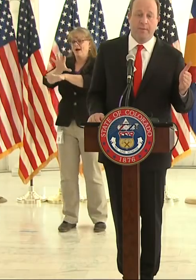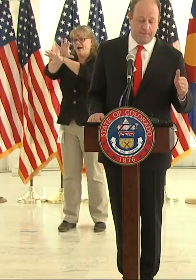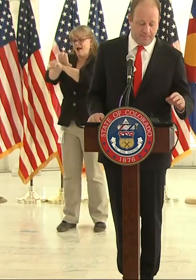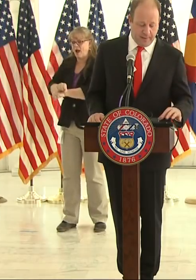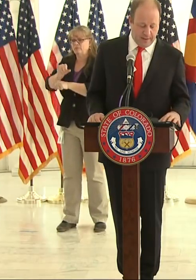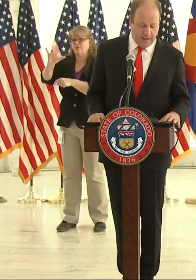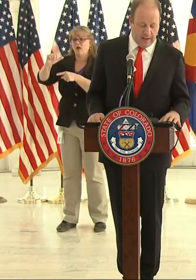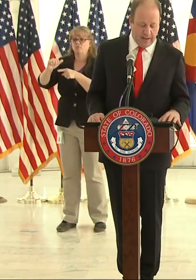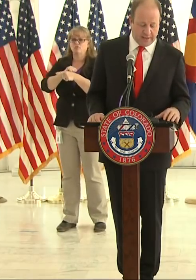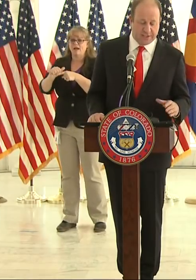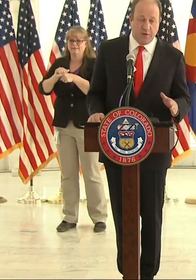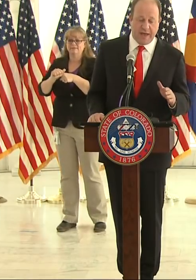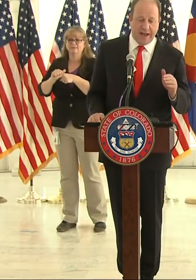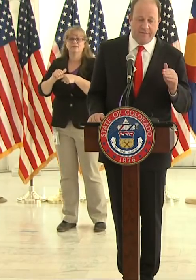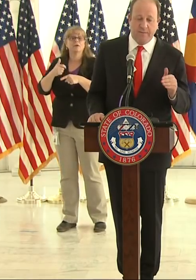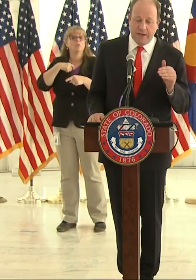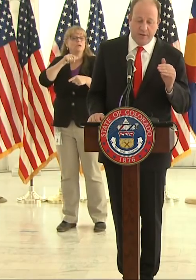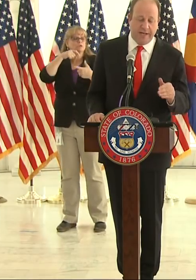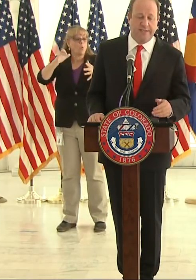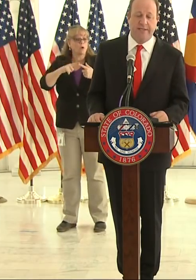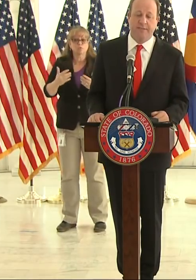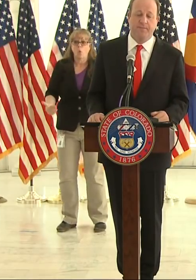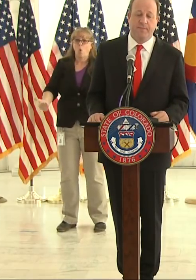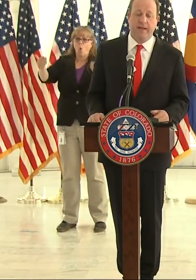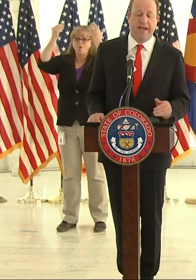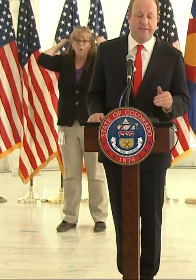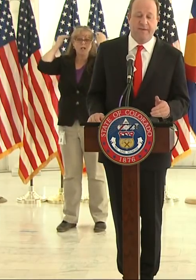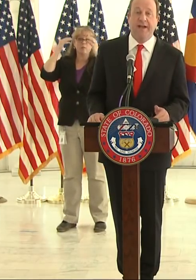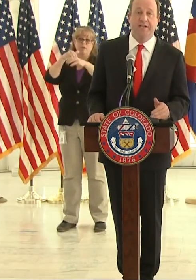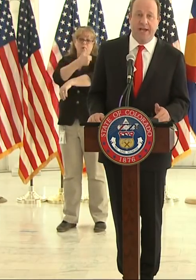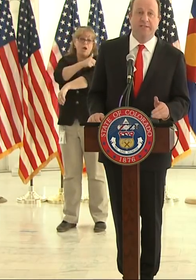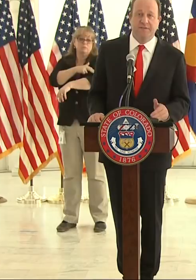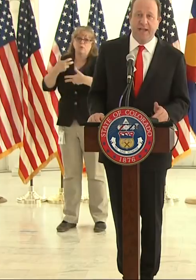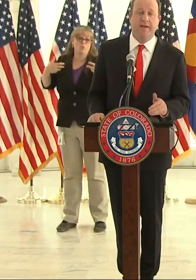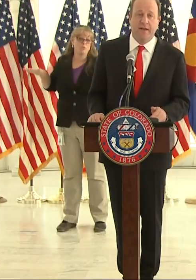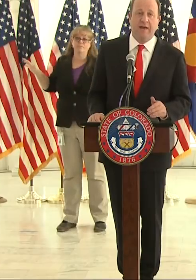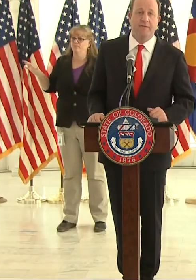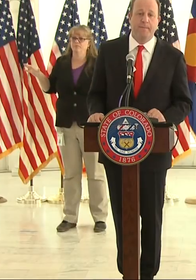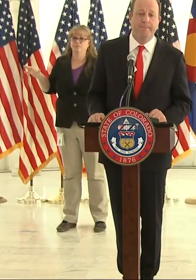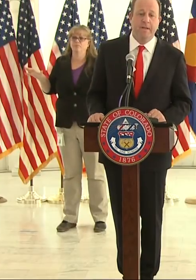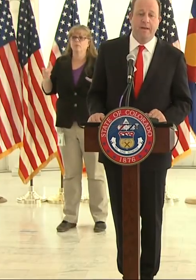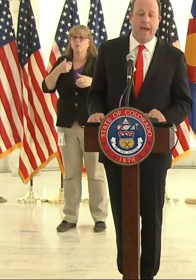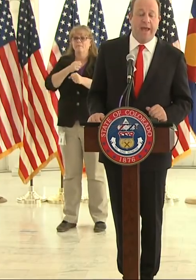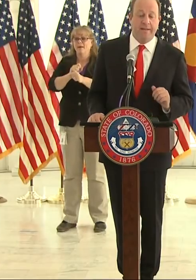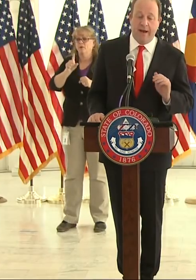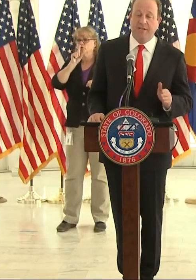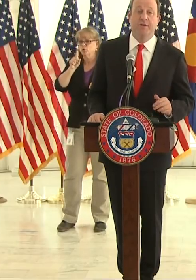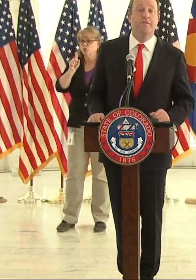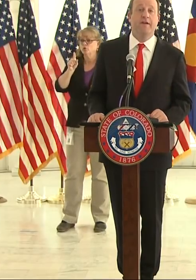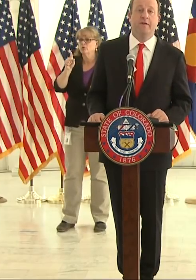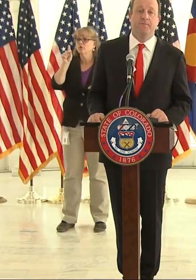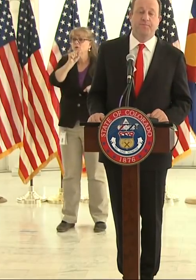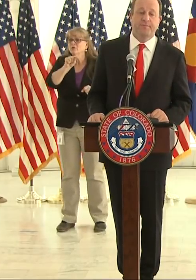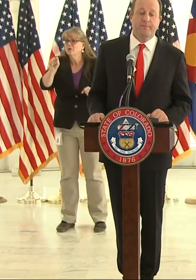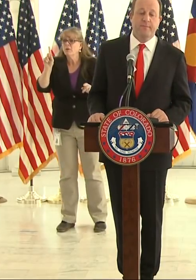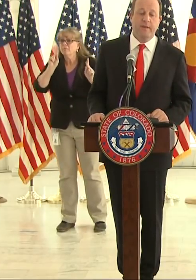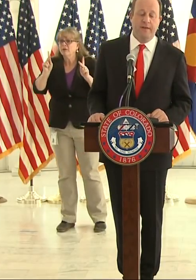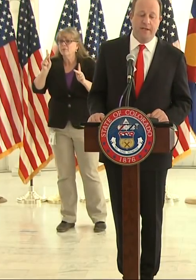our equipment, so that everybody who gets this has a fighting chance of staying alive. And the odds are in your